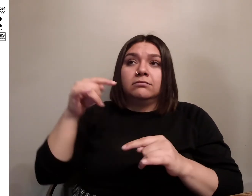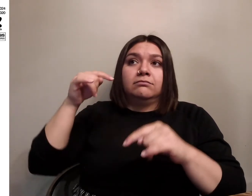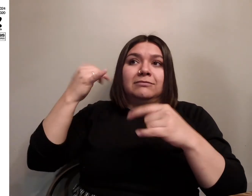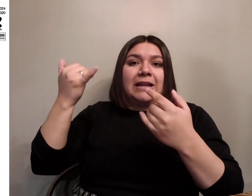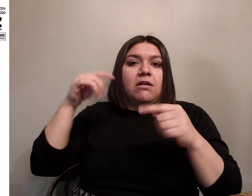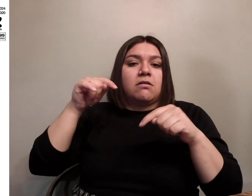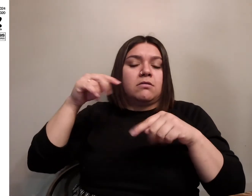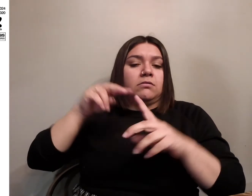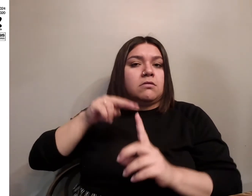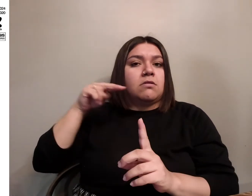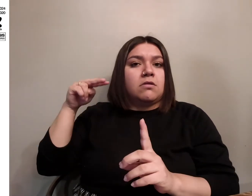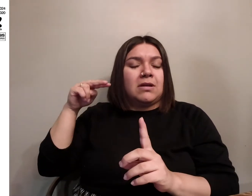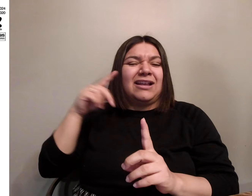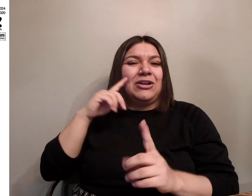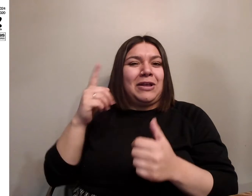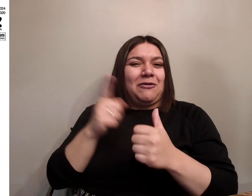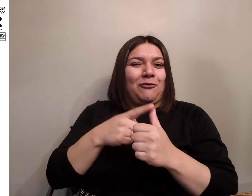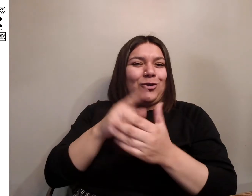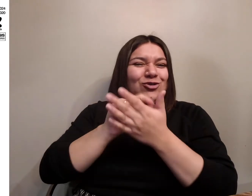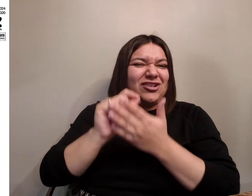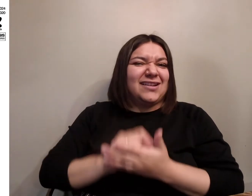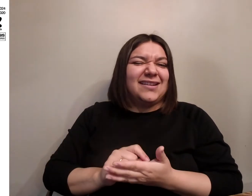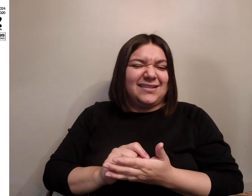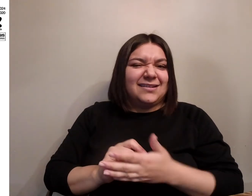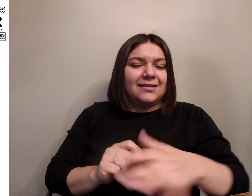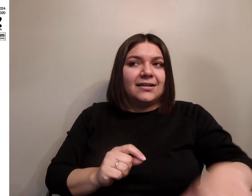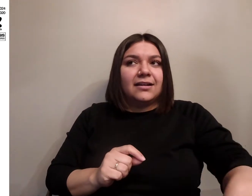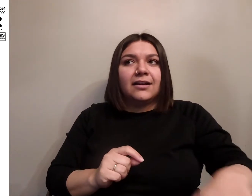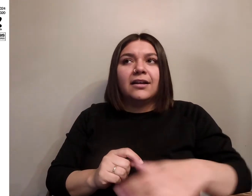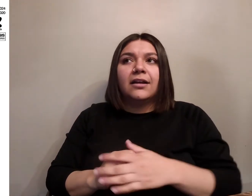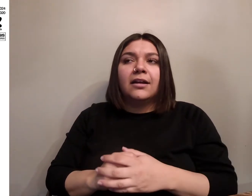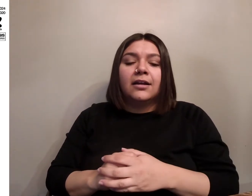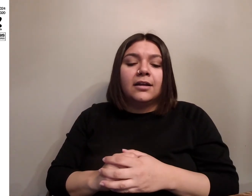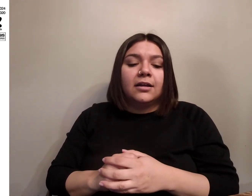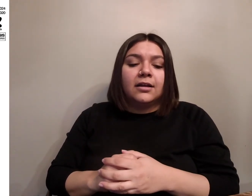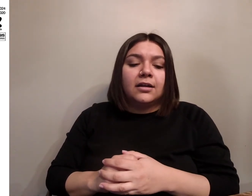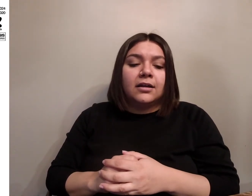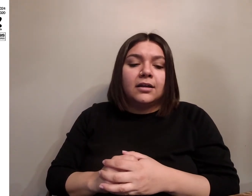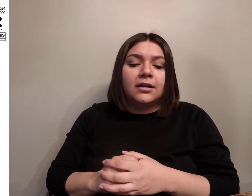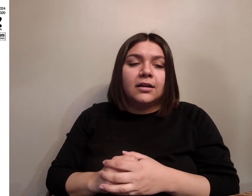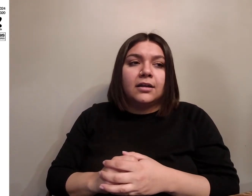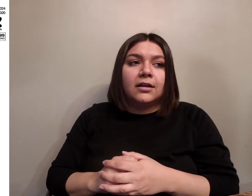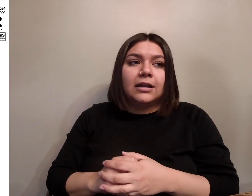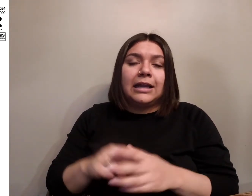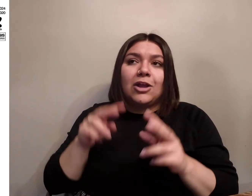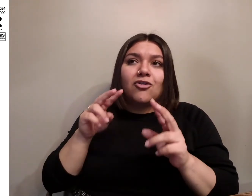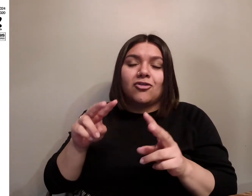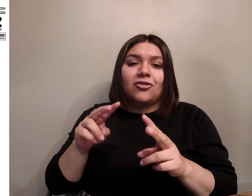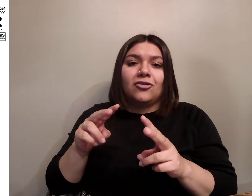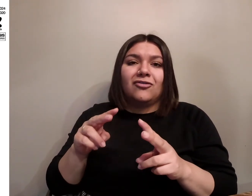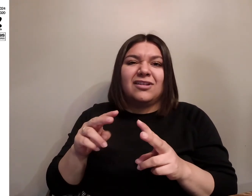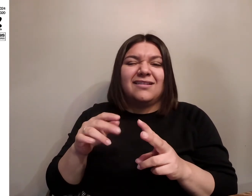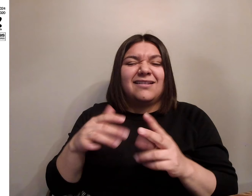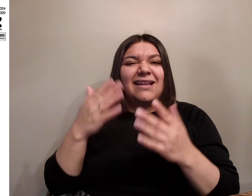versions of things. And I've had to go back and look at the original text and say,